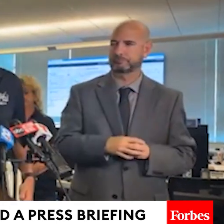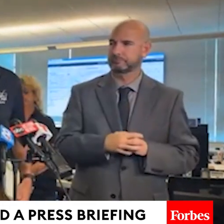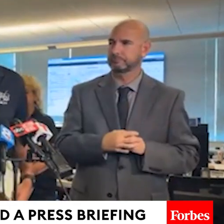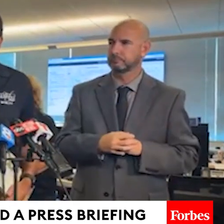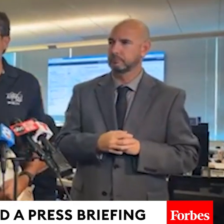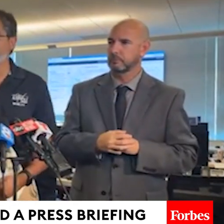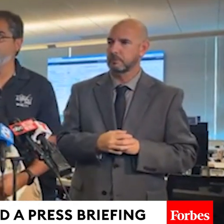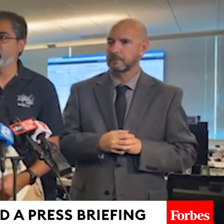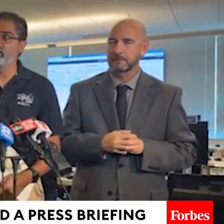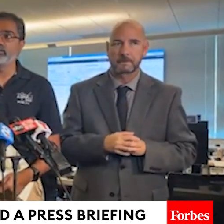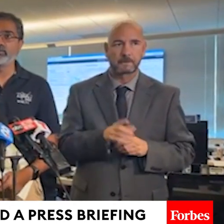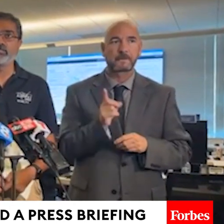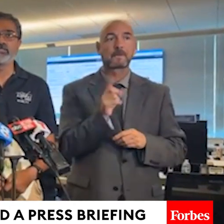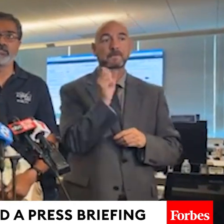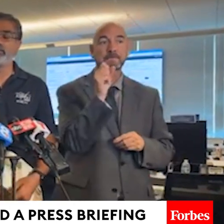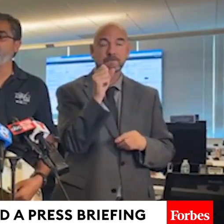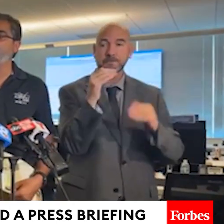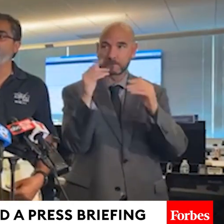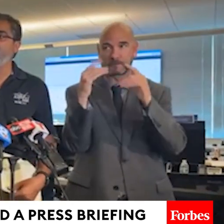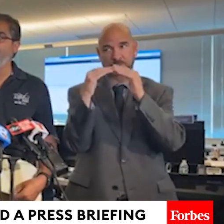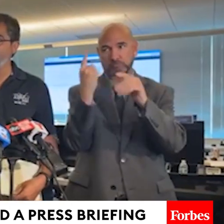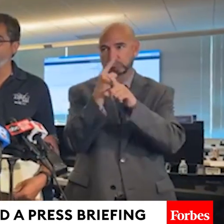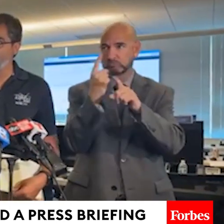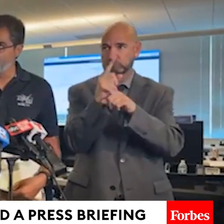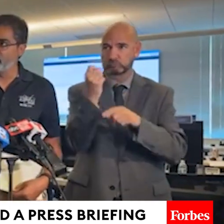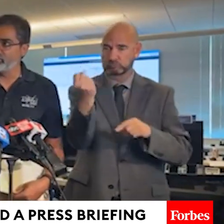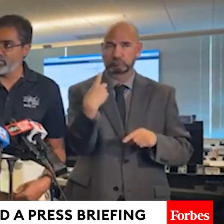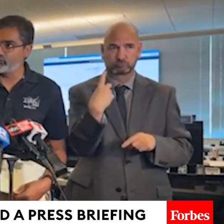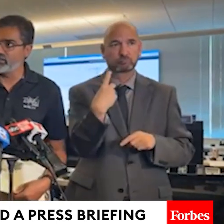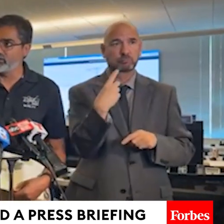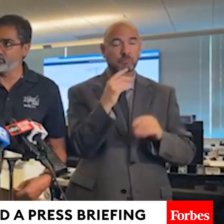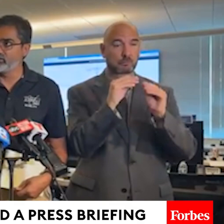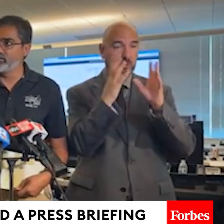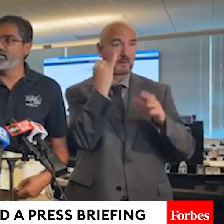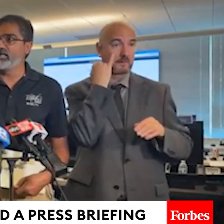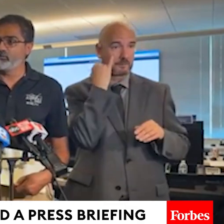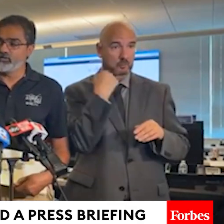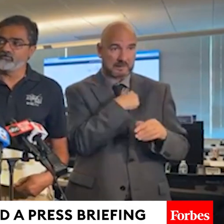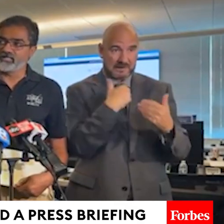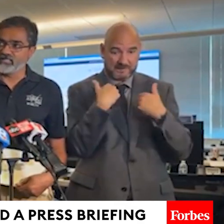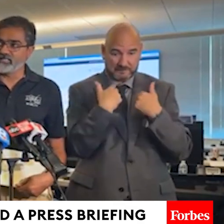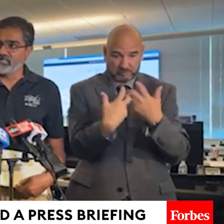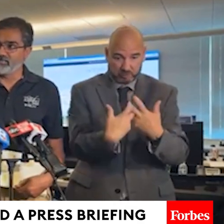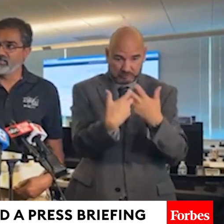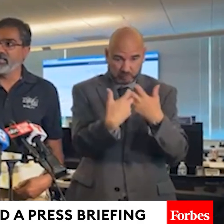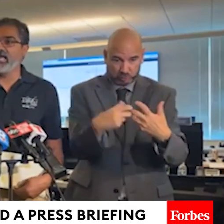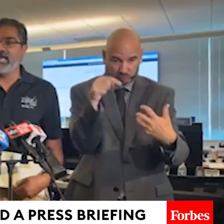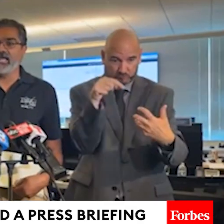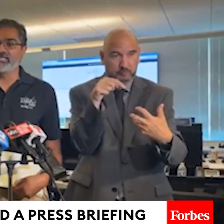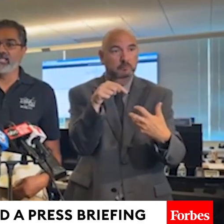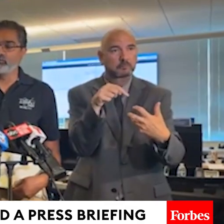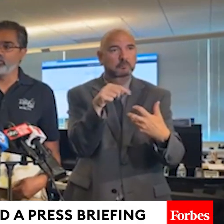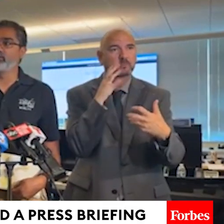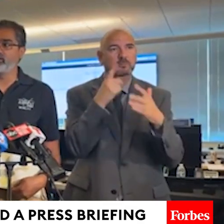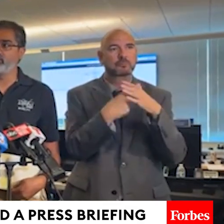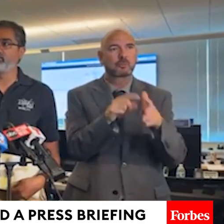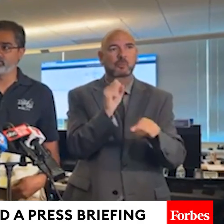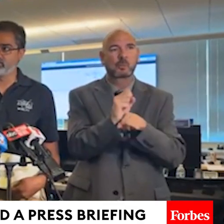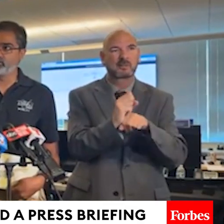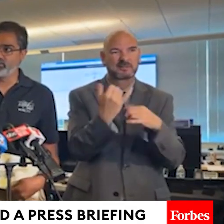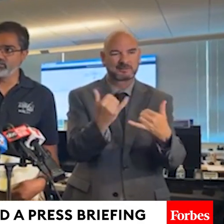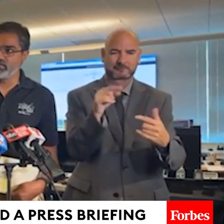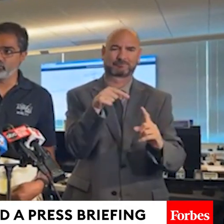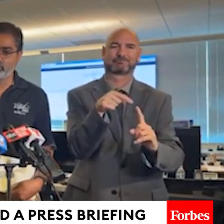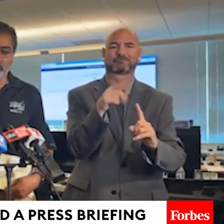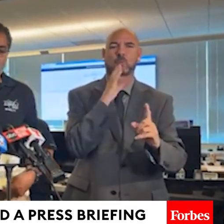Yeah, so that's a fair question, and to be clear, if we had a generator out there, it would have kicked in, and that would have helped